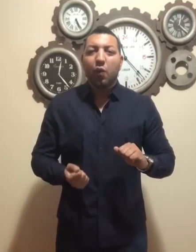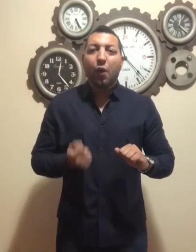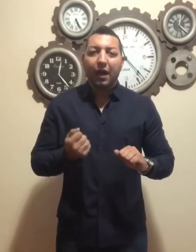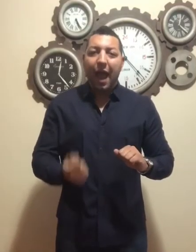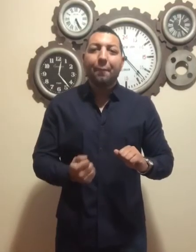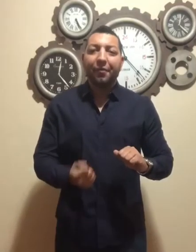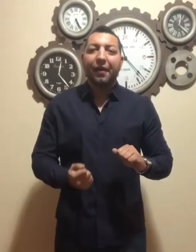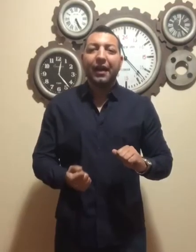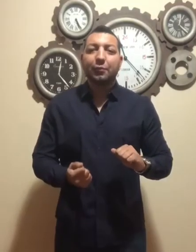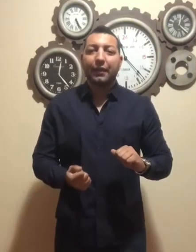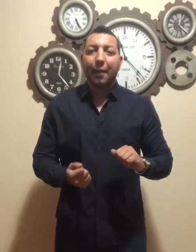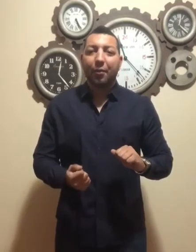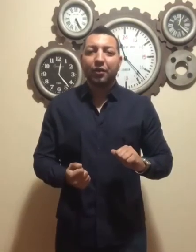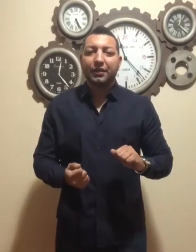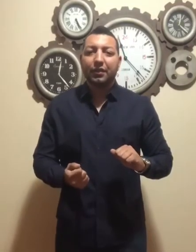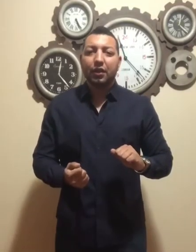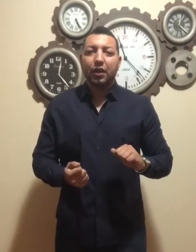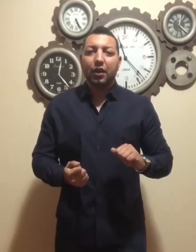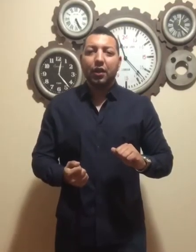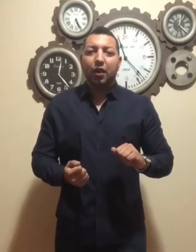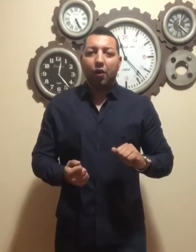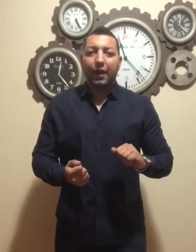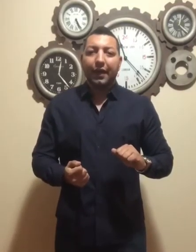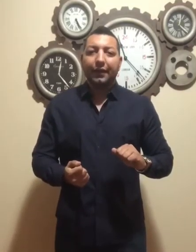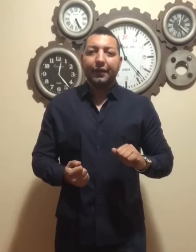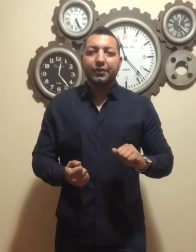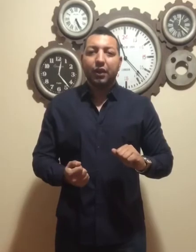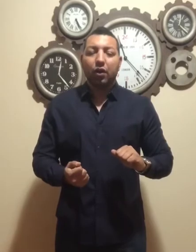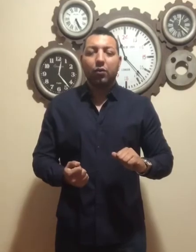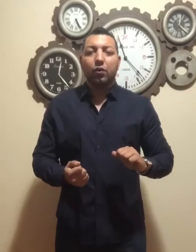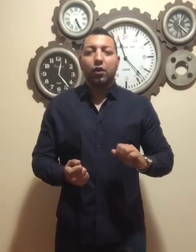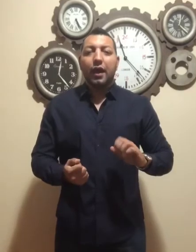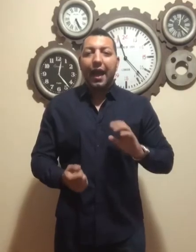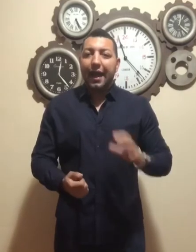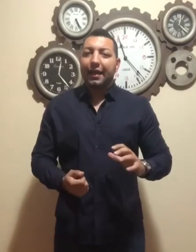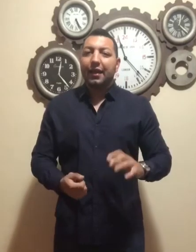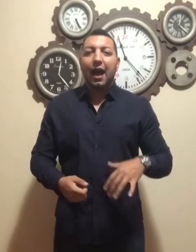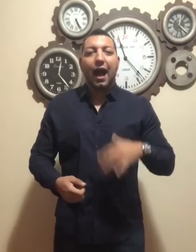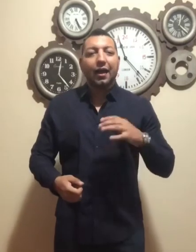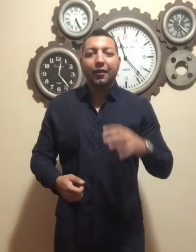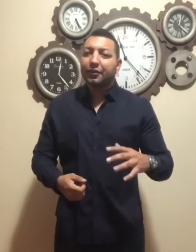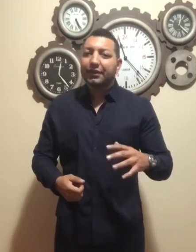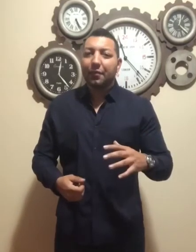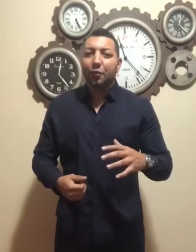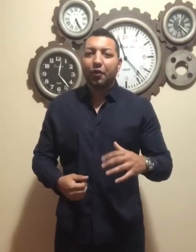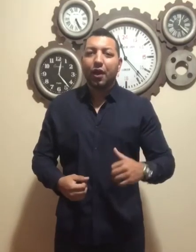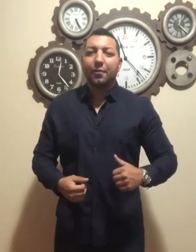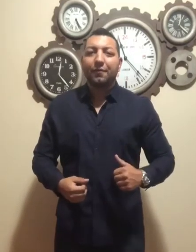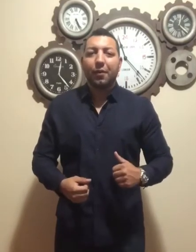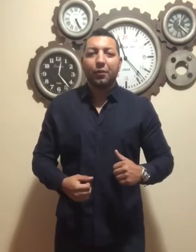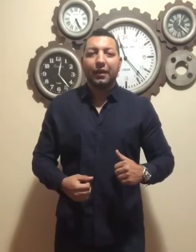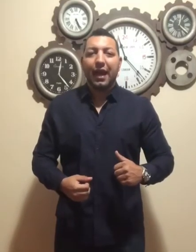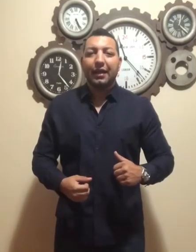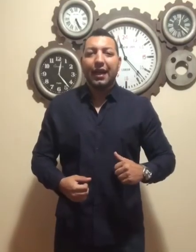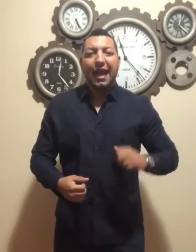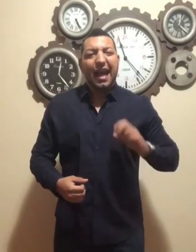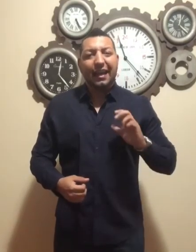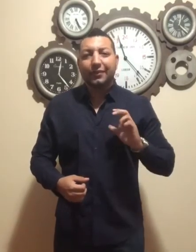want to empathize with that person, okay? So, hey, I understand where you're coming from with that, and I